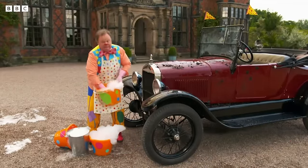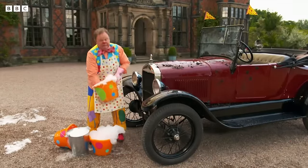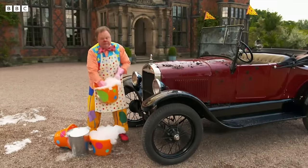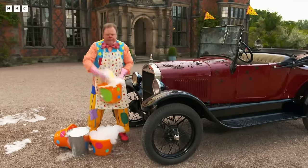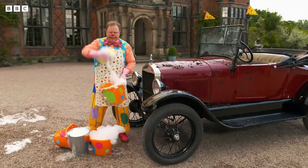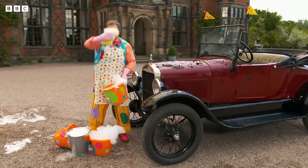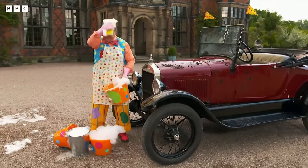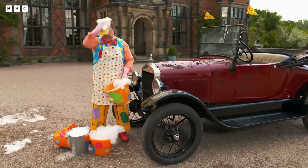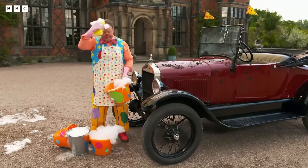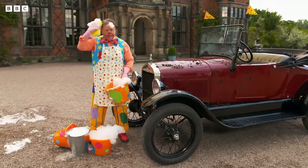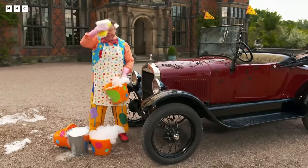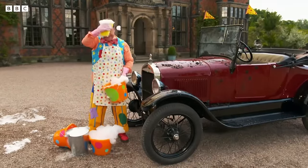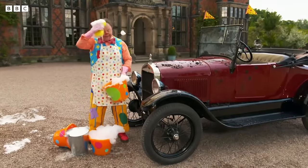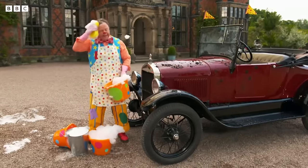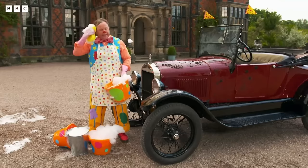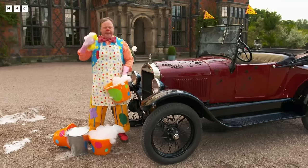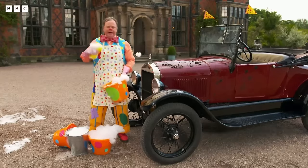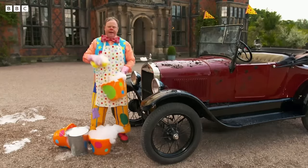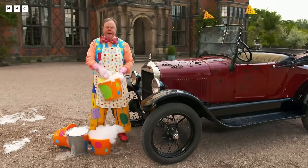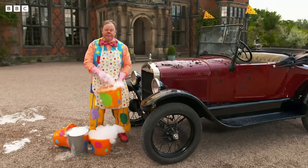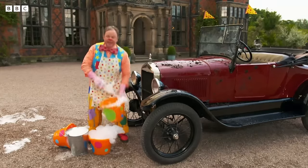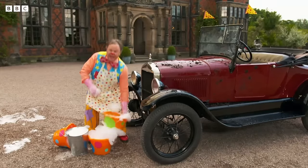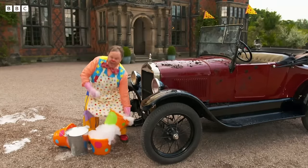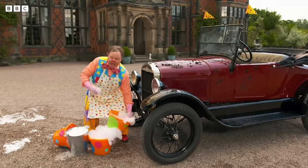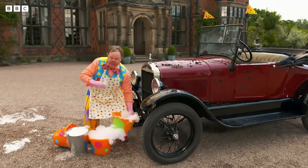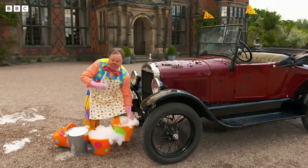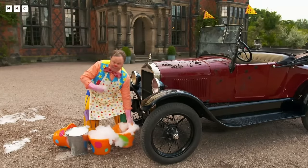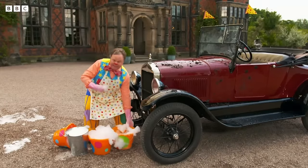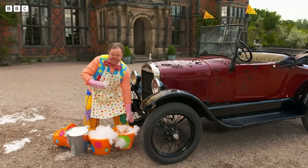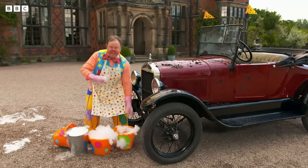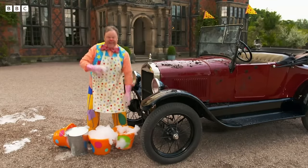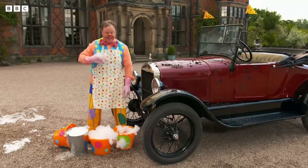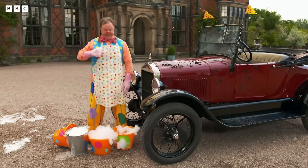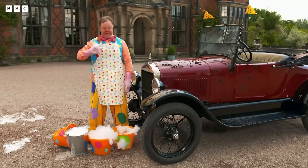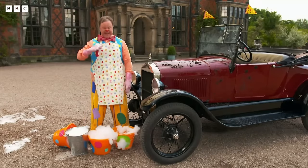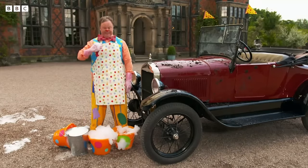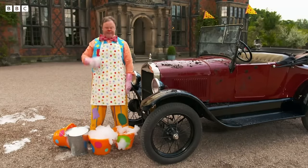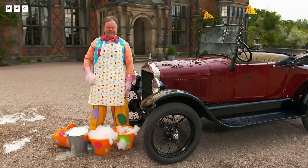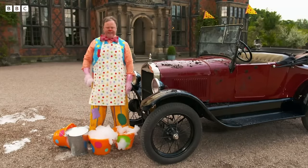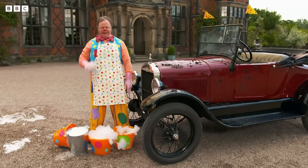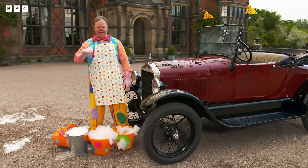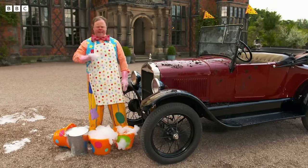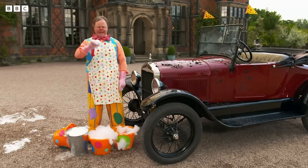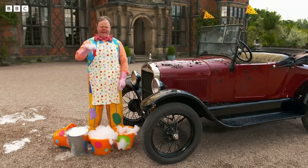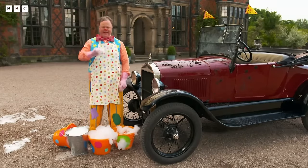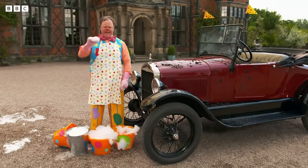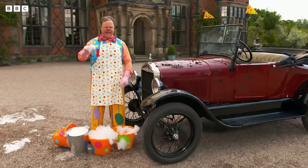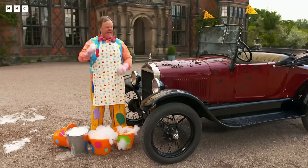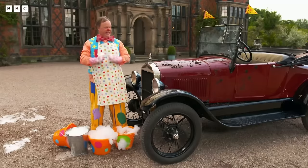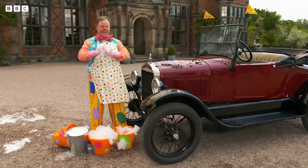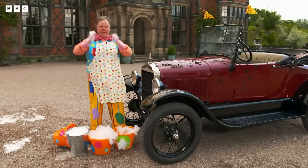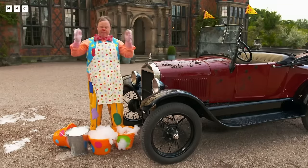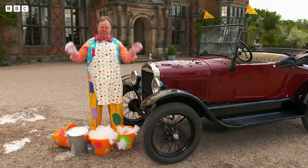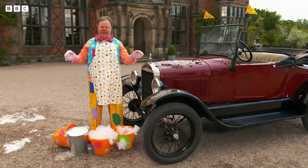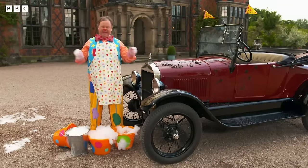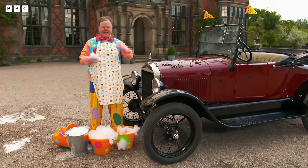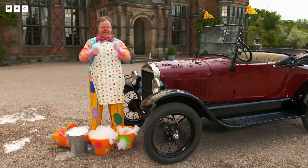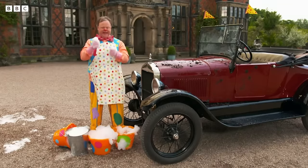What's the matter, Mr. Tumble? I'm a bit nervous about cleaning the big